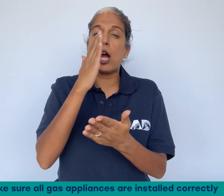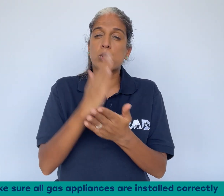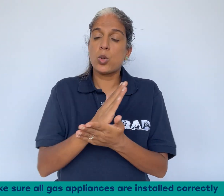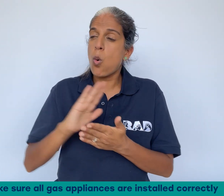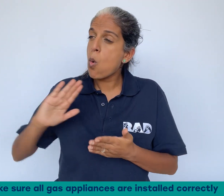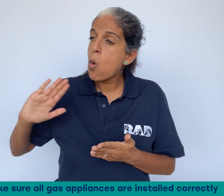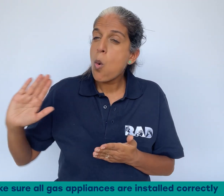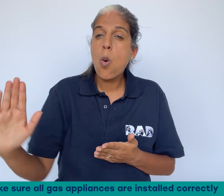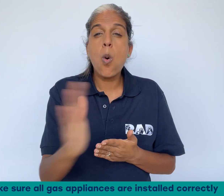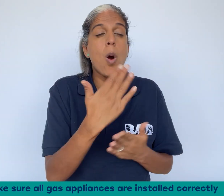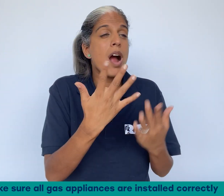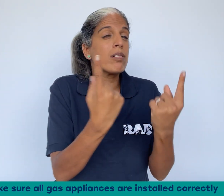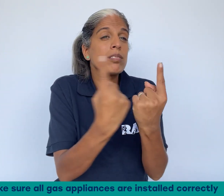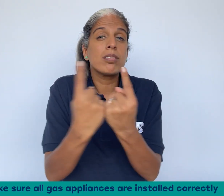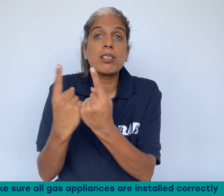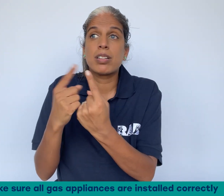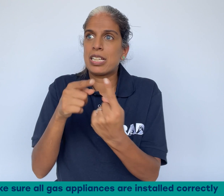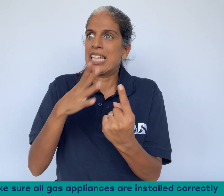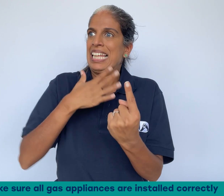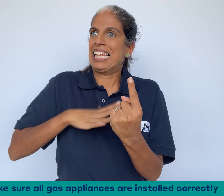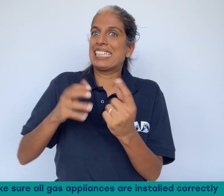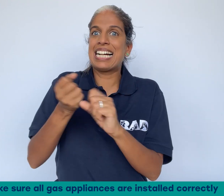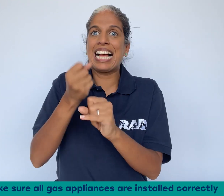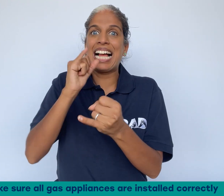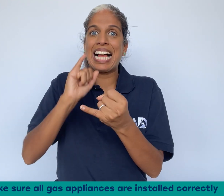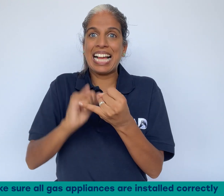Make sure all gas appliances are installed correctly.